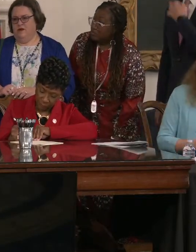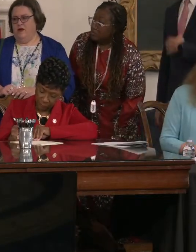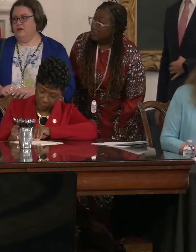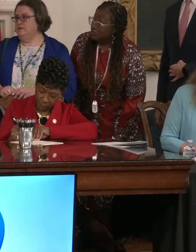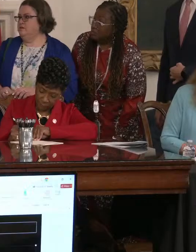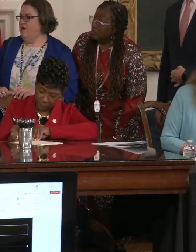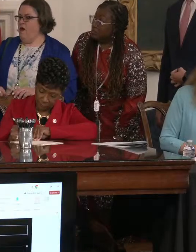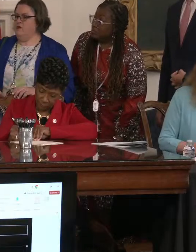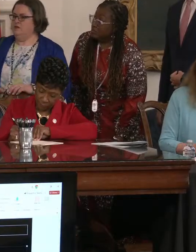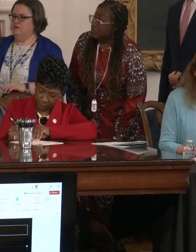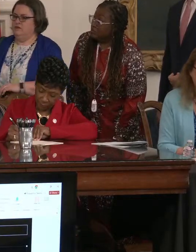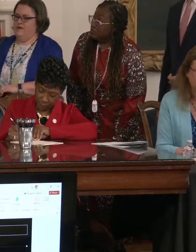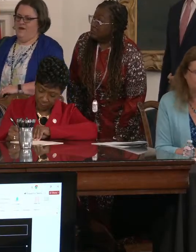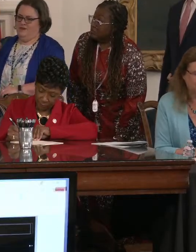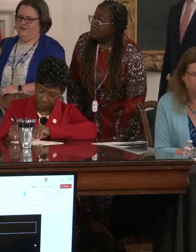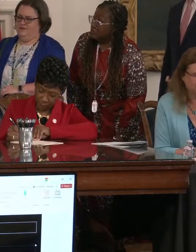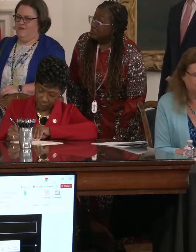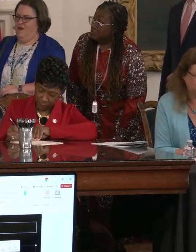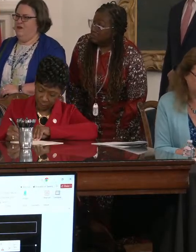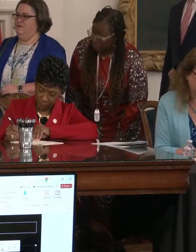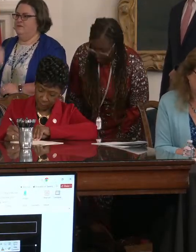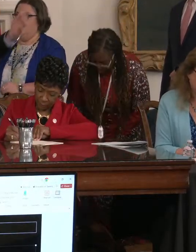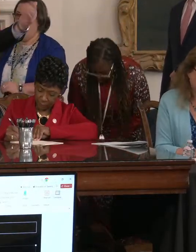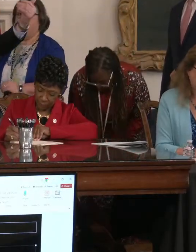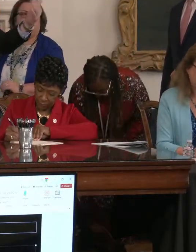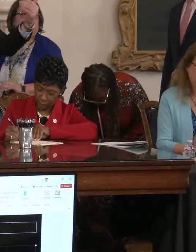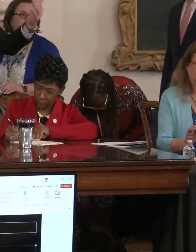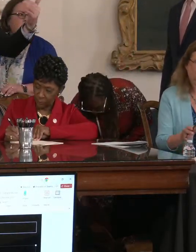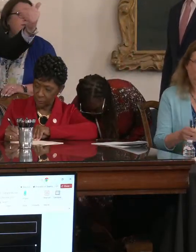way, please. Senate Bill 26, House Bill